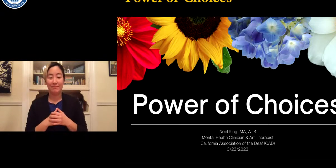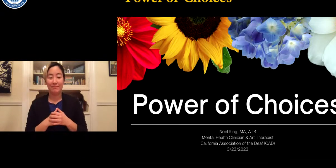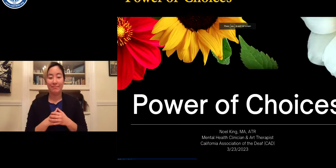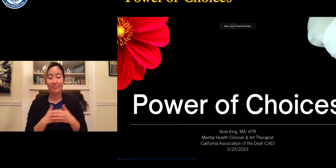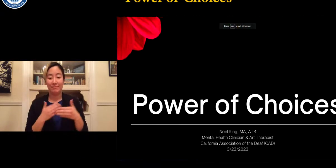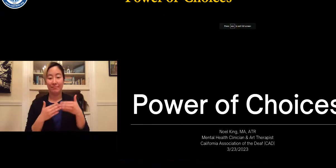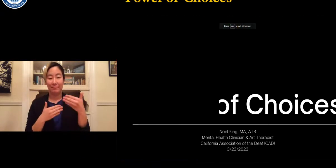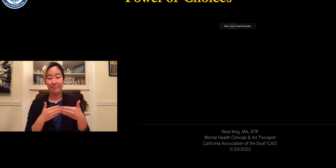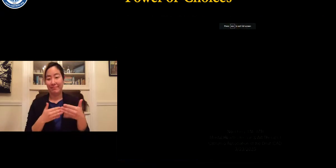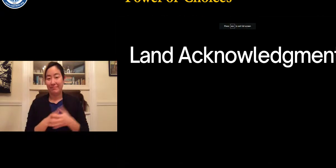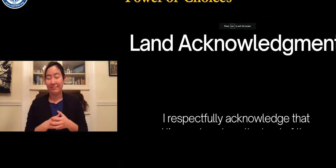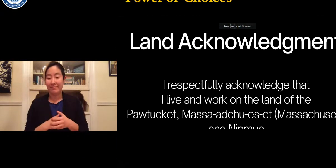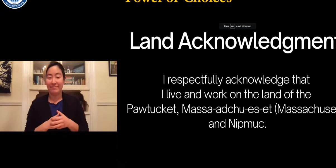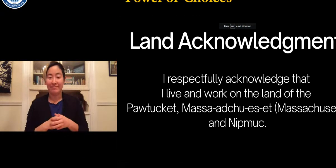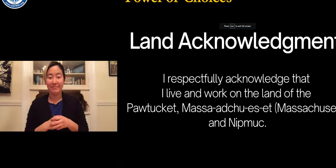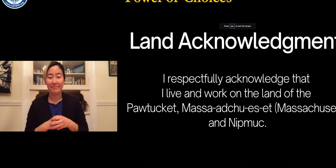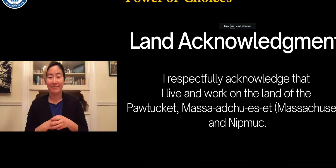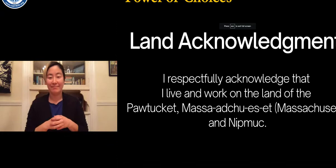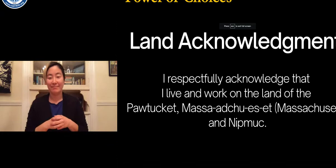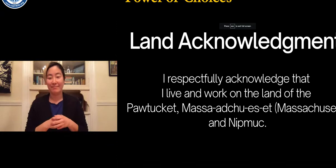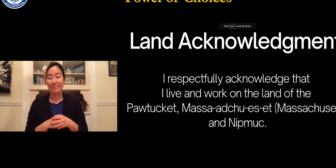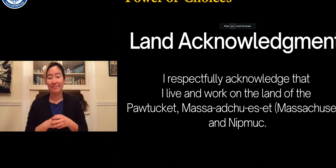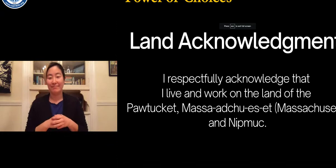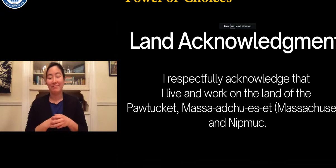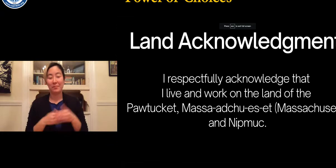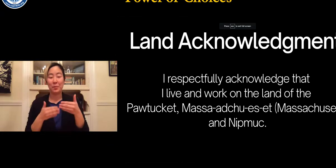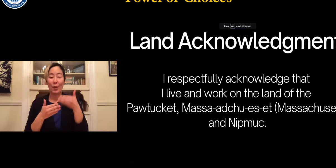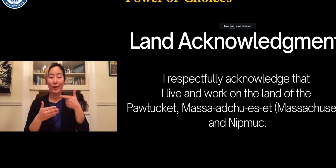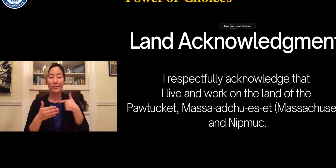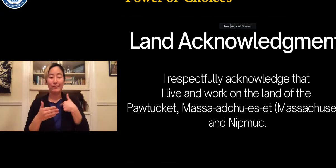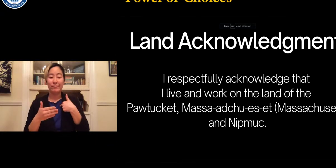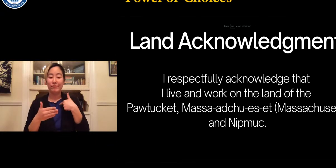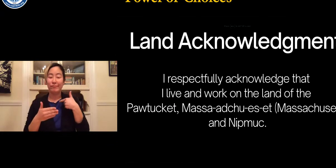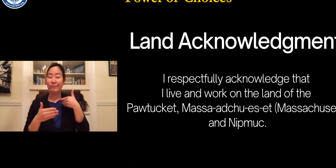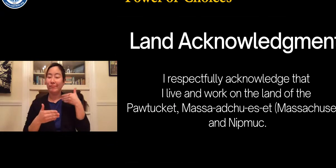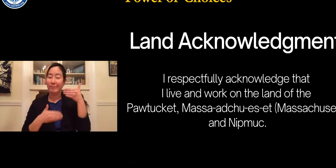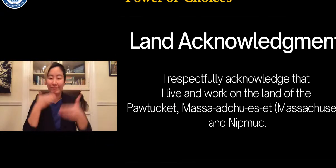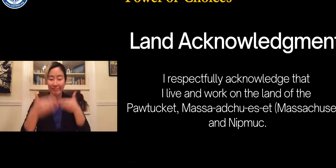health oriented, and the title of my presentation is The Power of Choices.